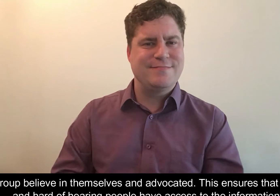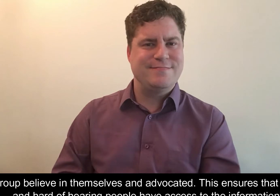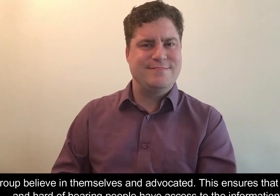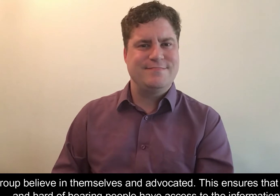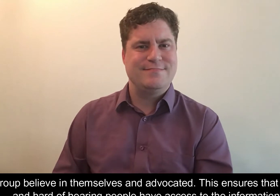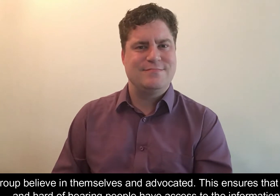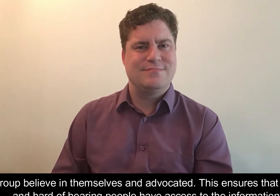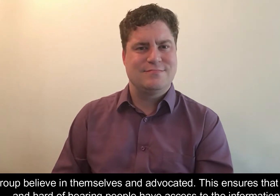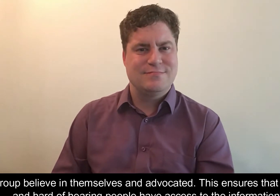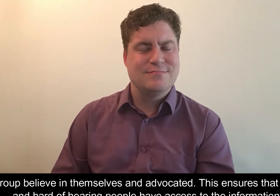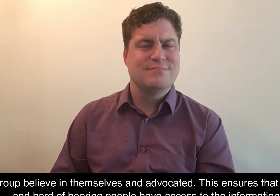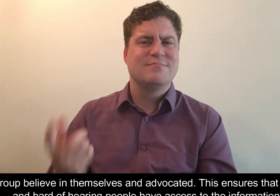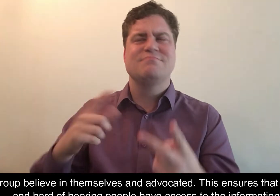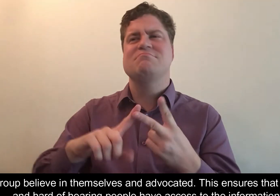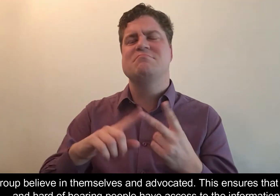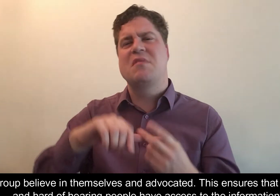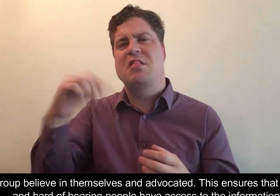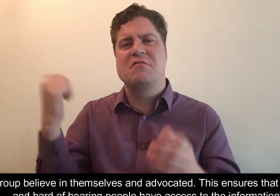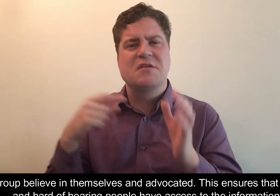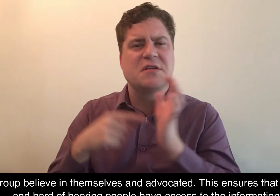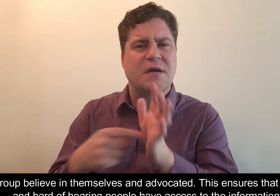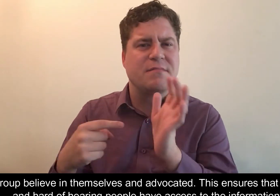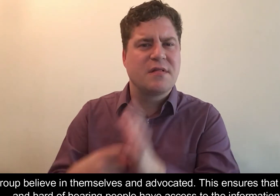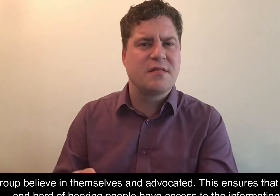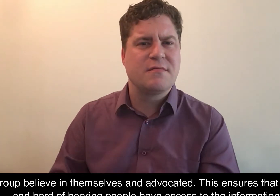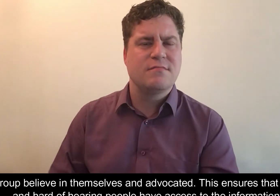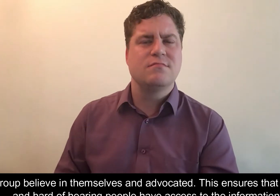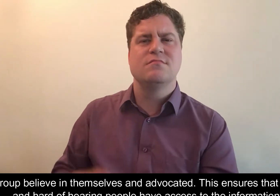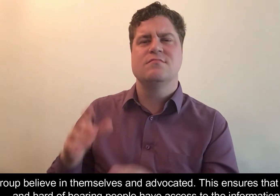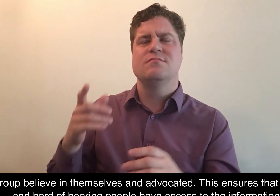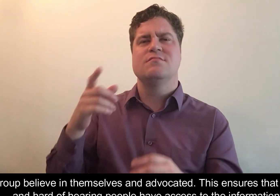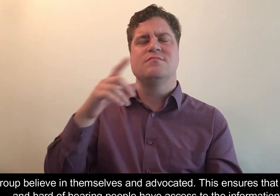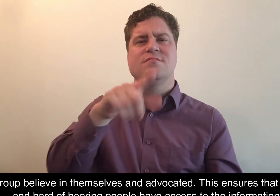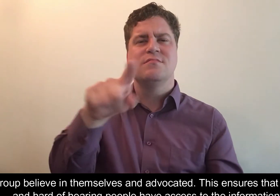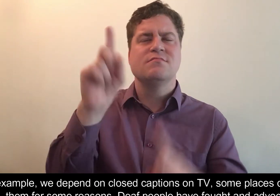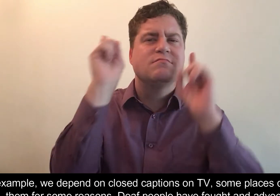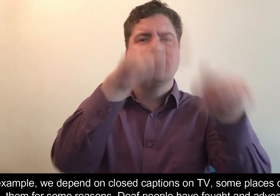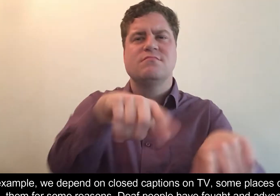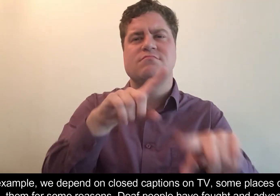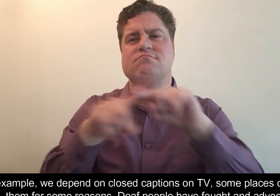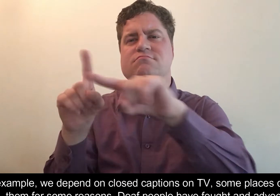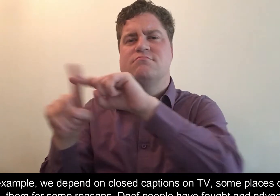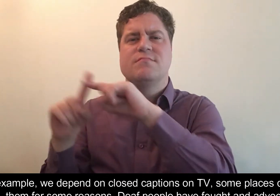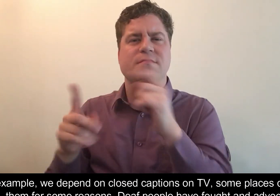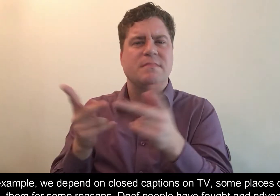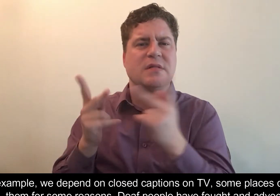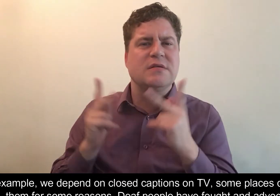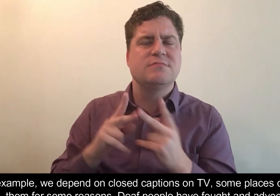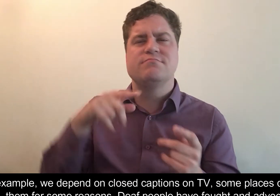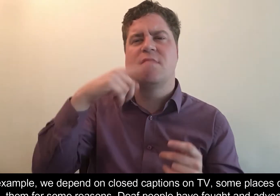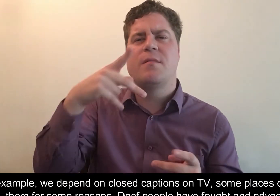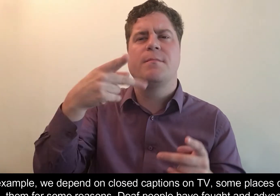they got an interpreter for the conferences on TV. Another example, go to